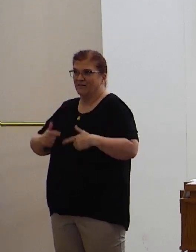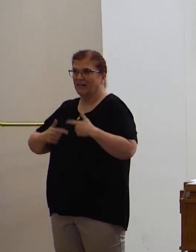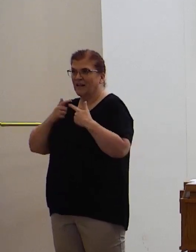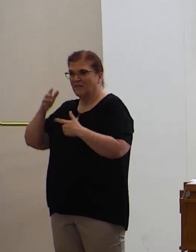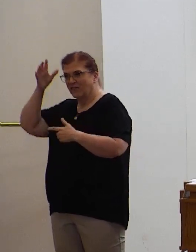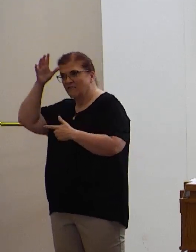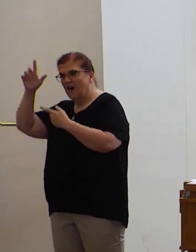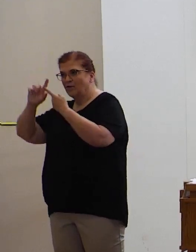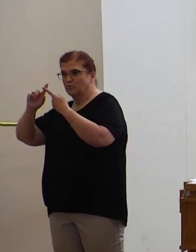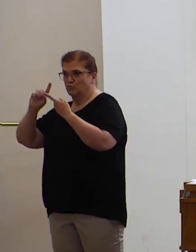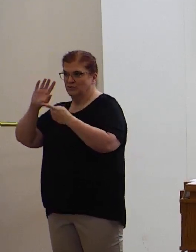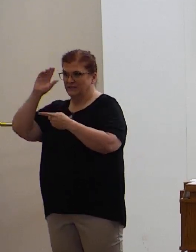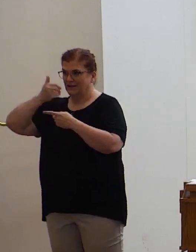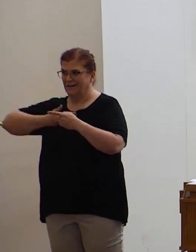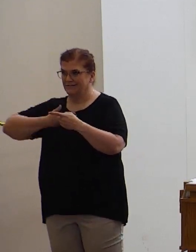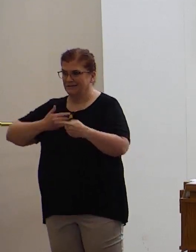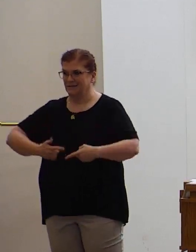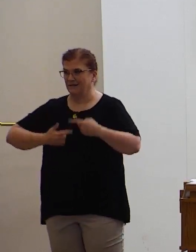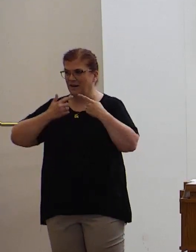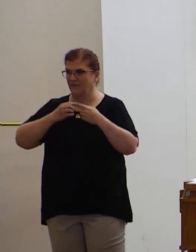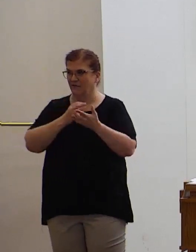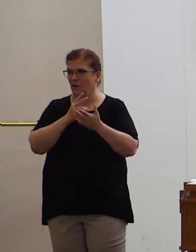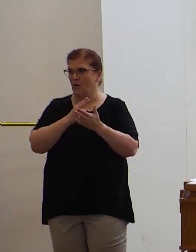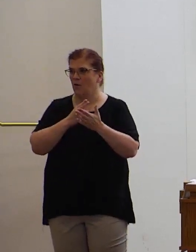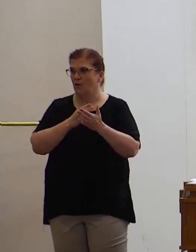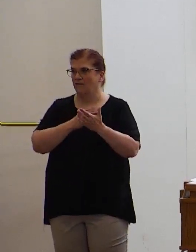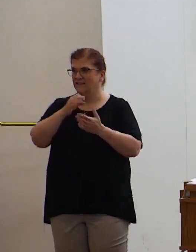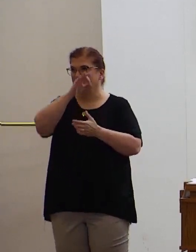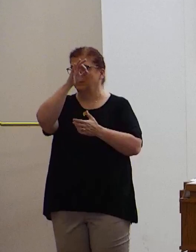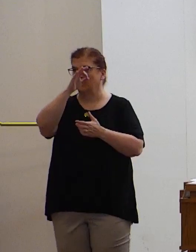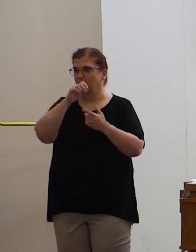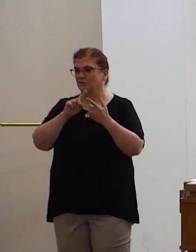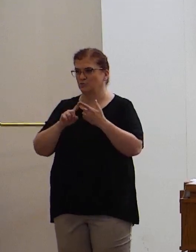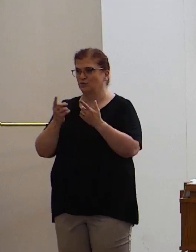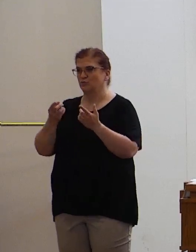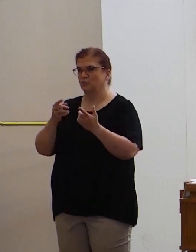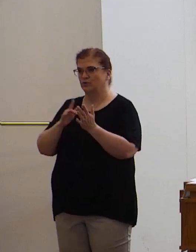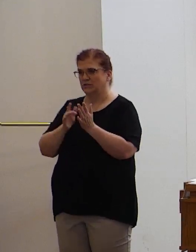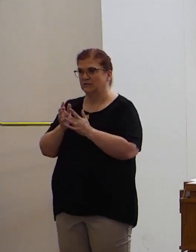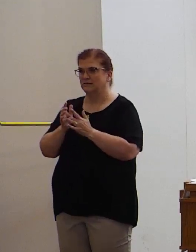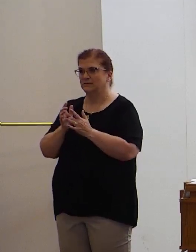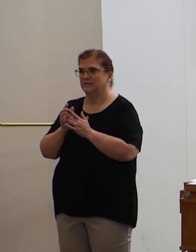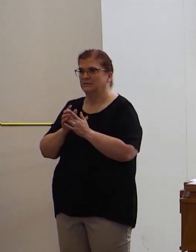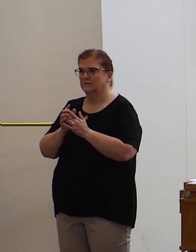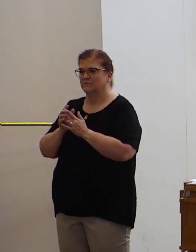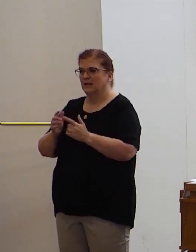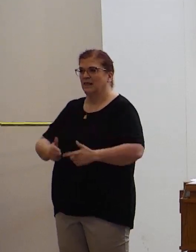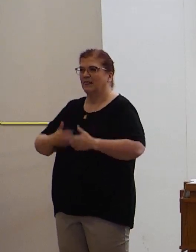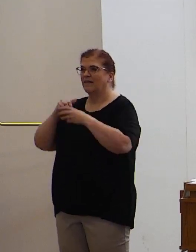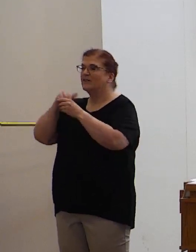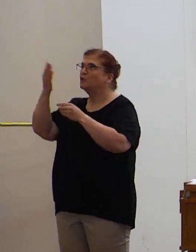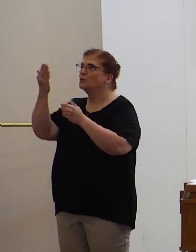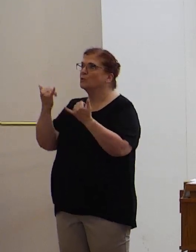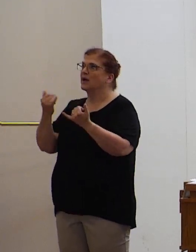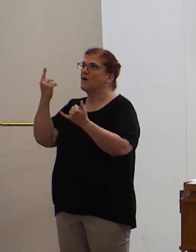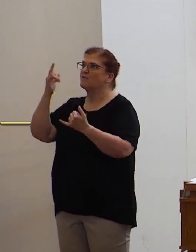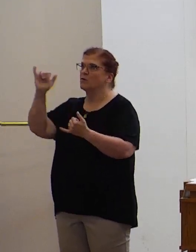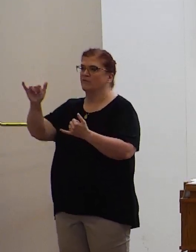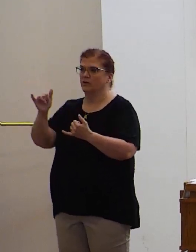Father to the Son, the life of the Holy Spirit of our risen Savior, Jesus. Life in you, now and